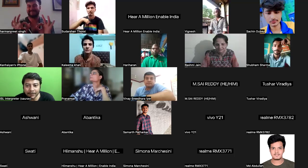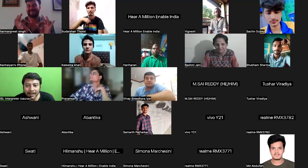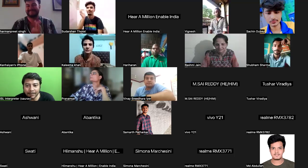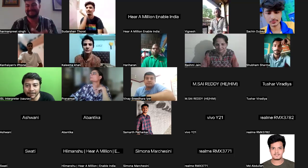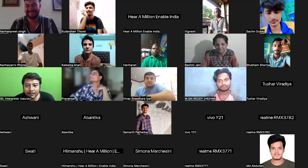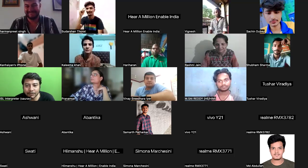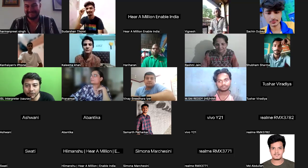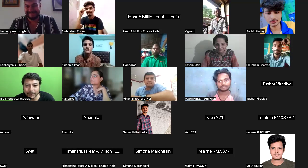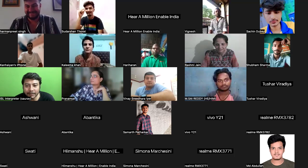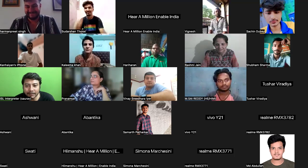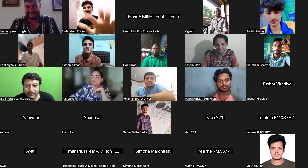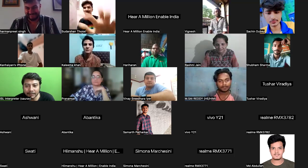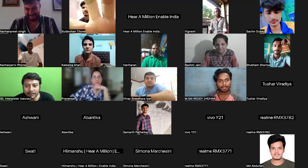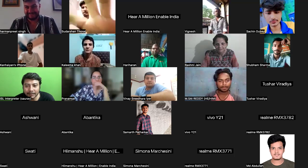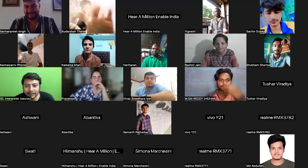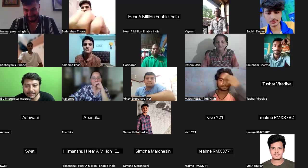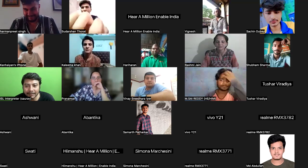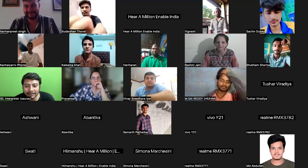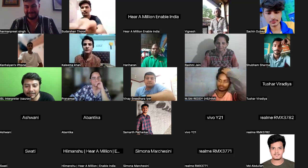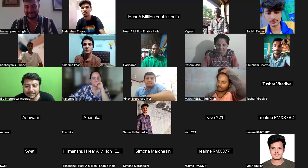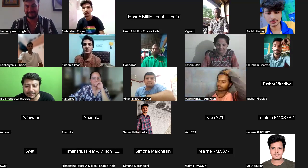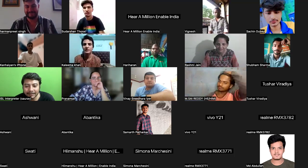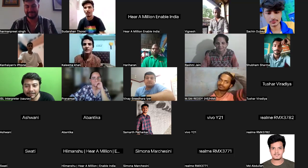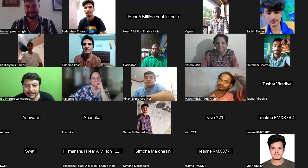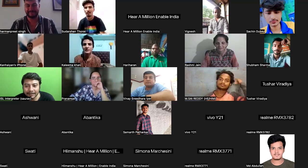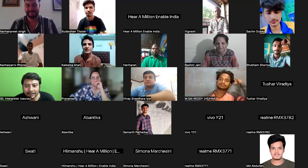I'm really happy that you are joining.